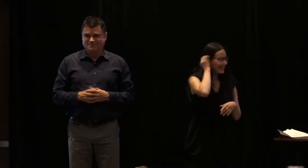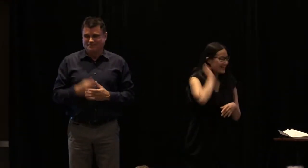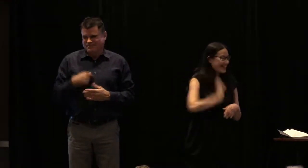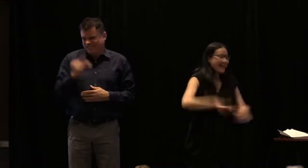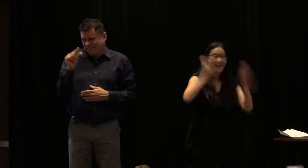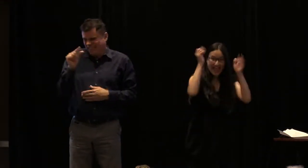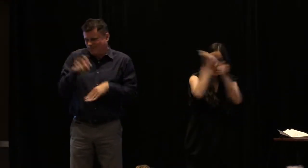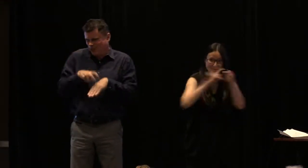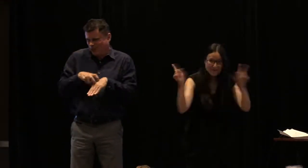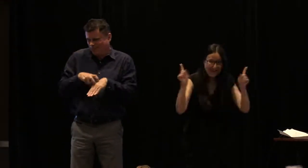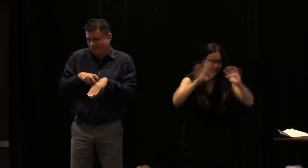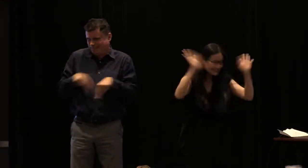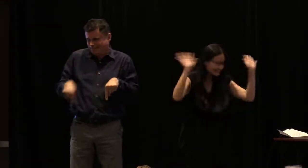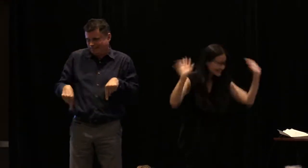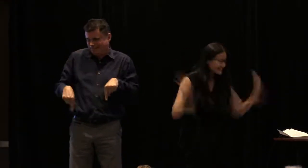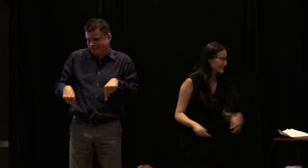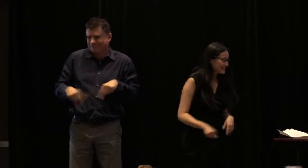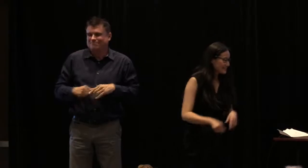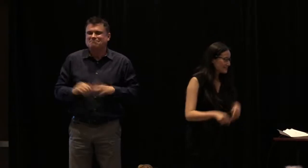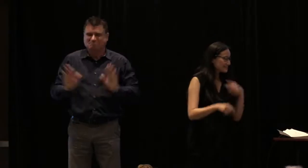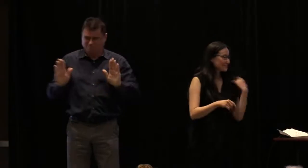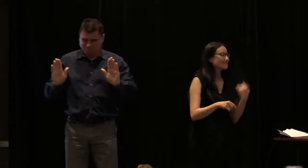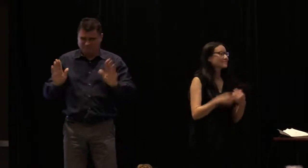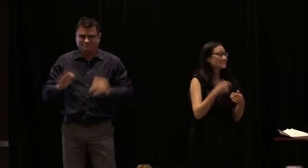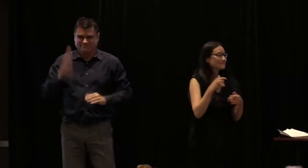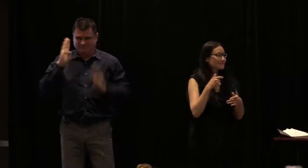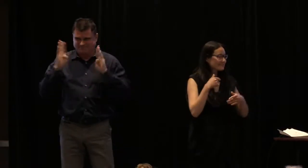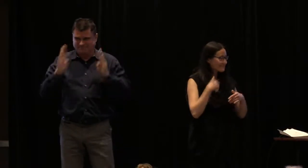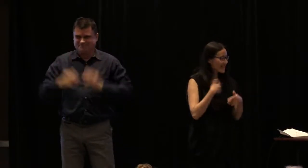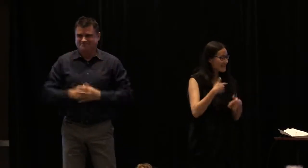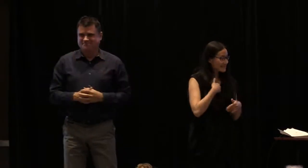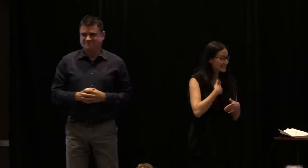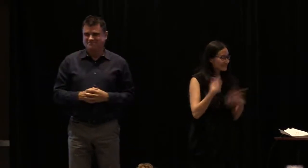Oh, I'm so nervous. Okay, hello, everyone.